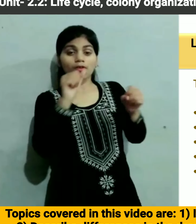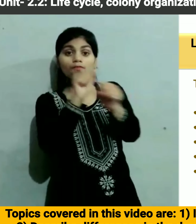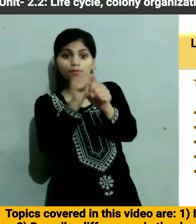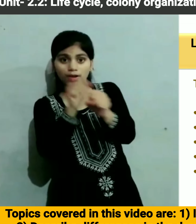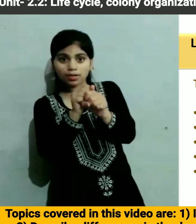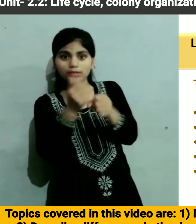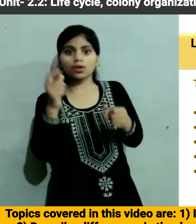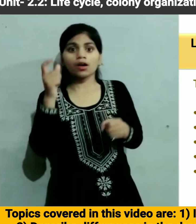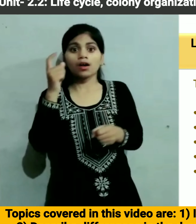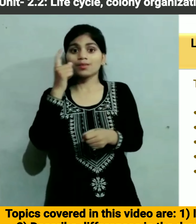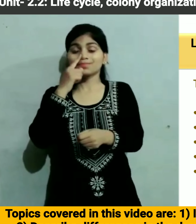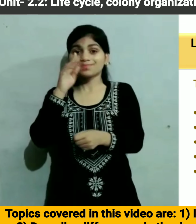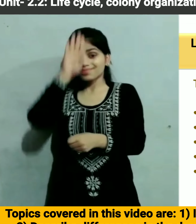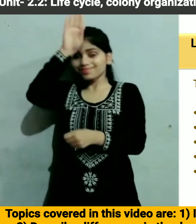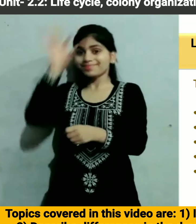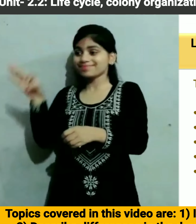bee.